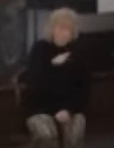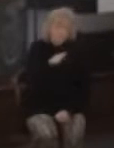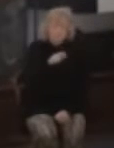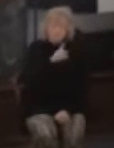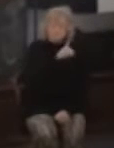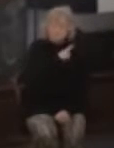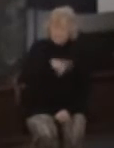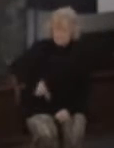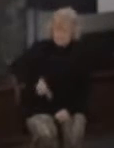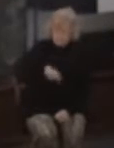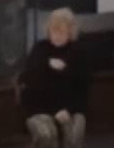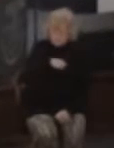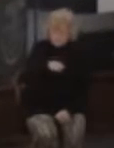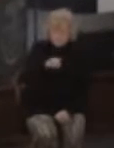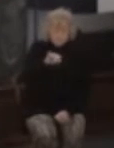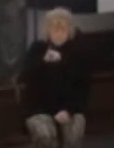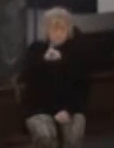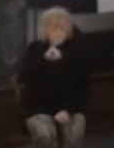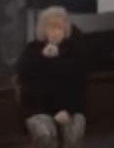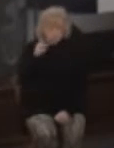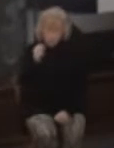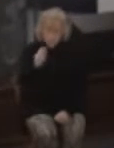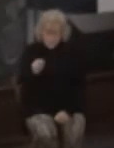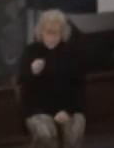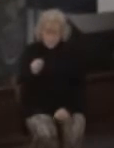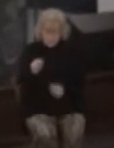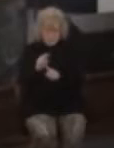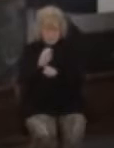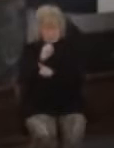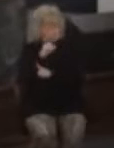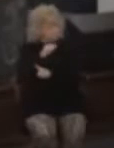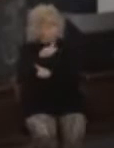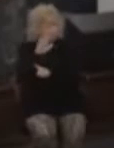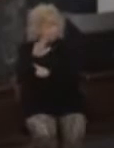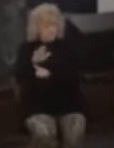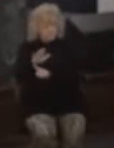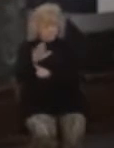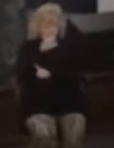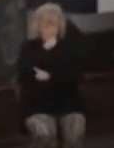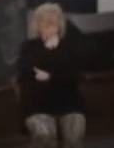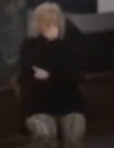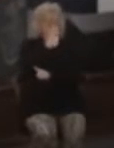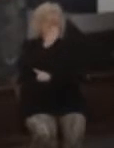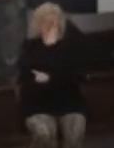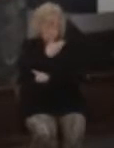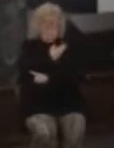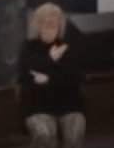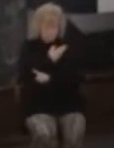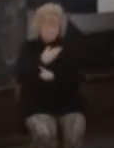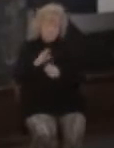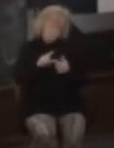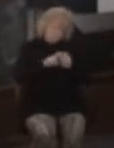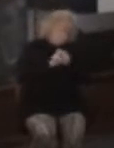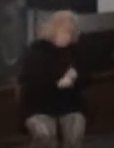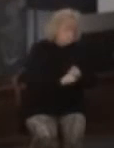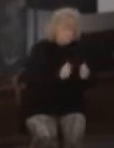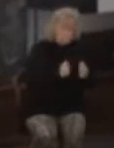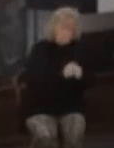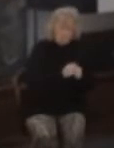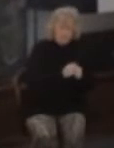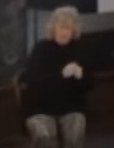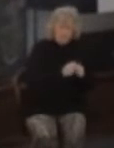and he's famous for his friendship with David. Today's passage that we're going to be looking at teaches a very simple